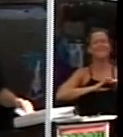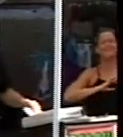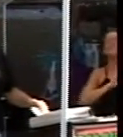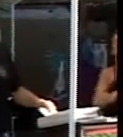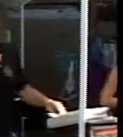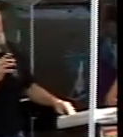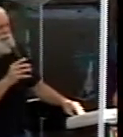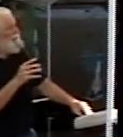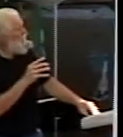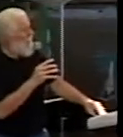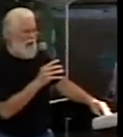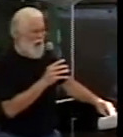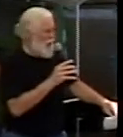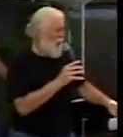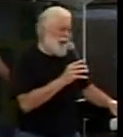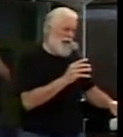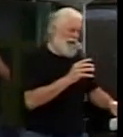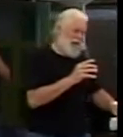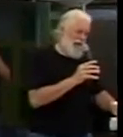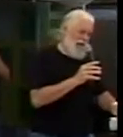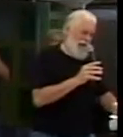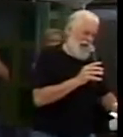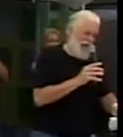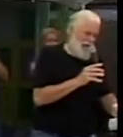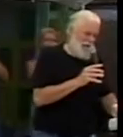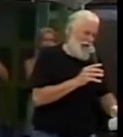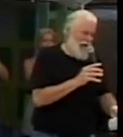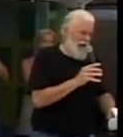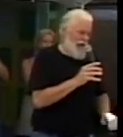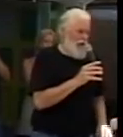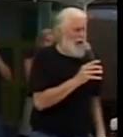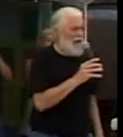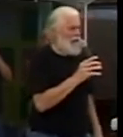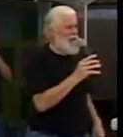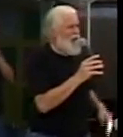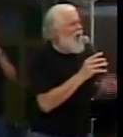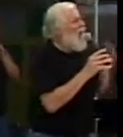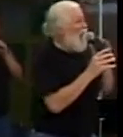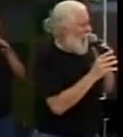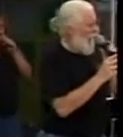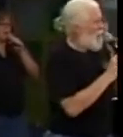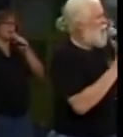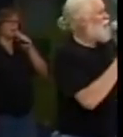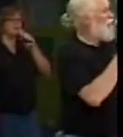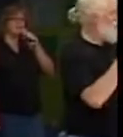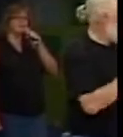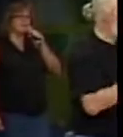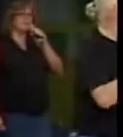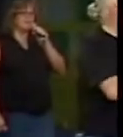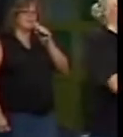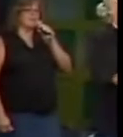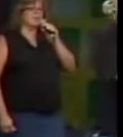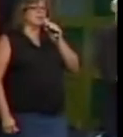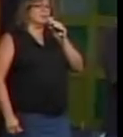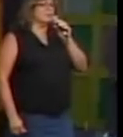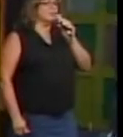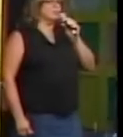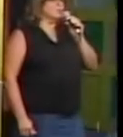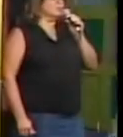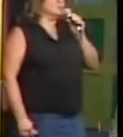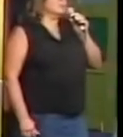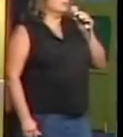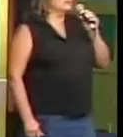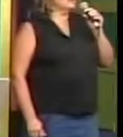heart, Lord. Open the eyes of my heart. I want to see you.